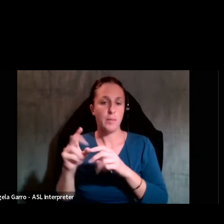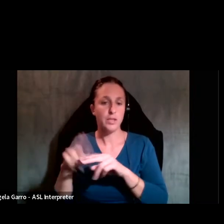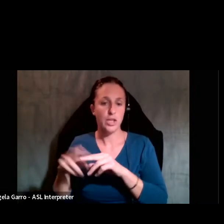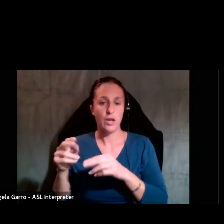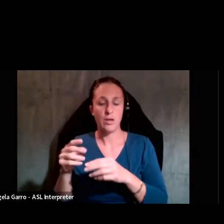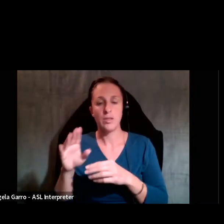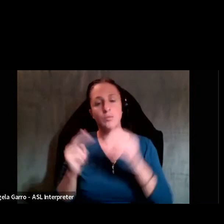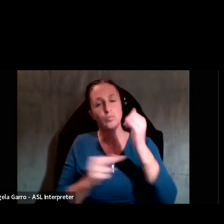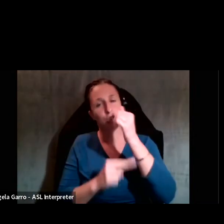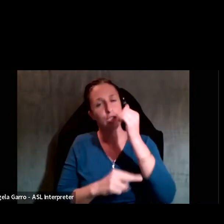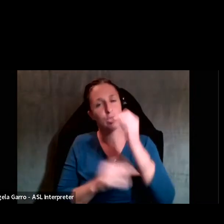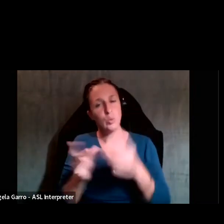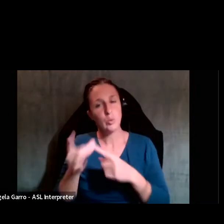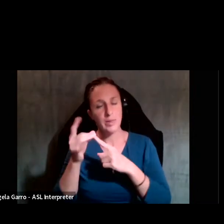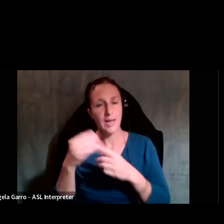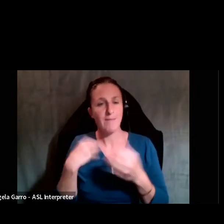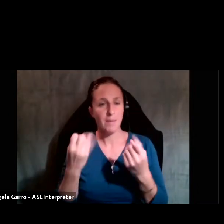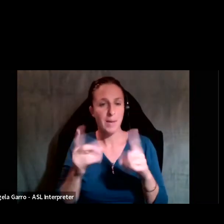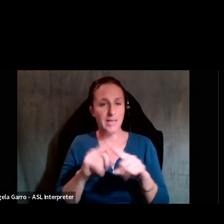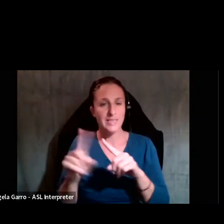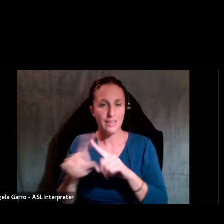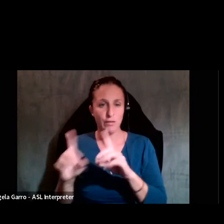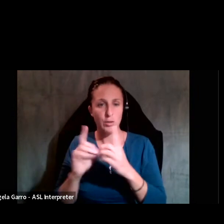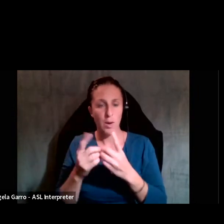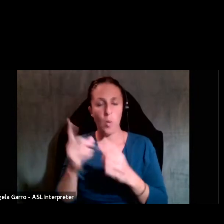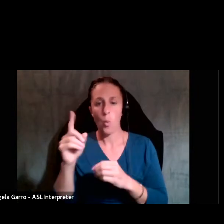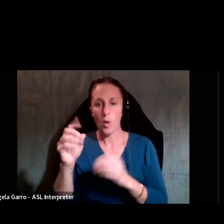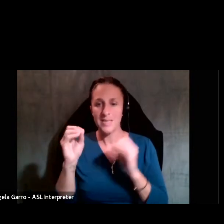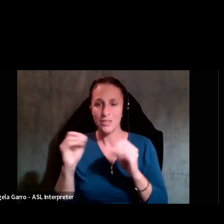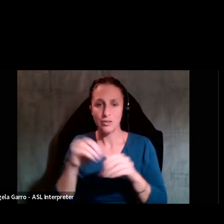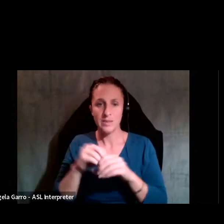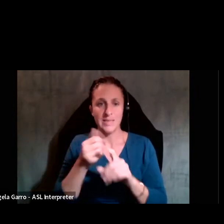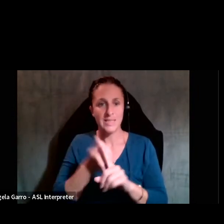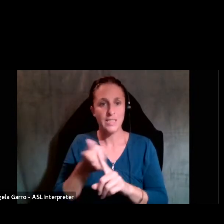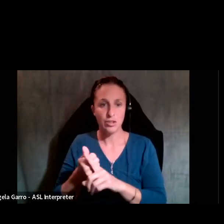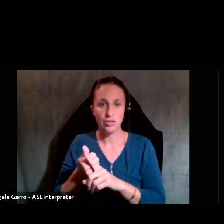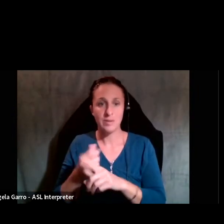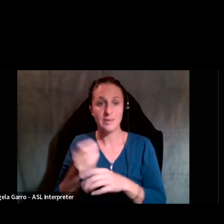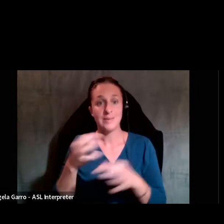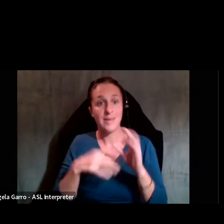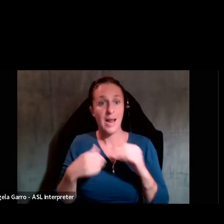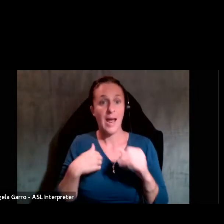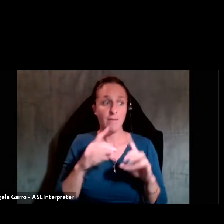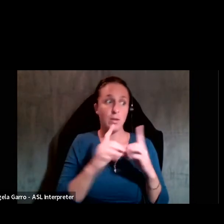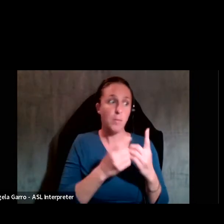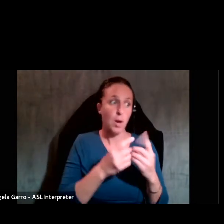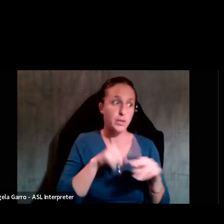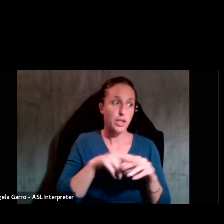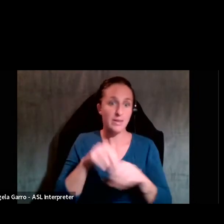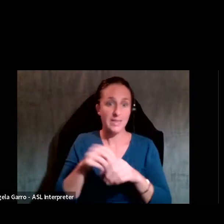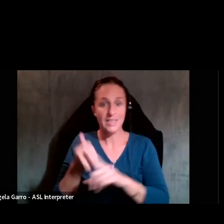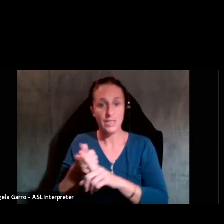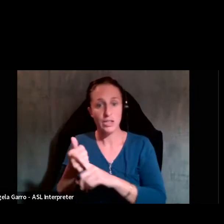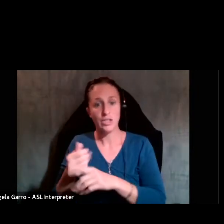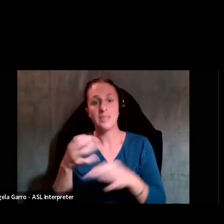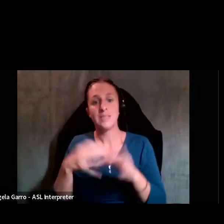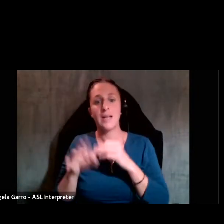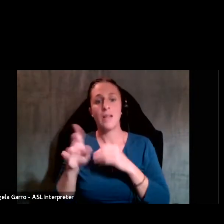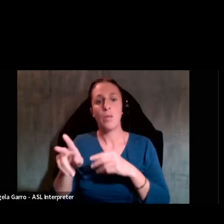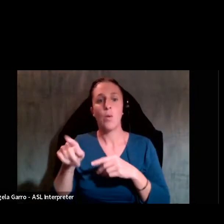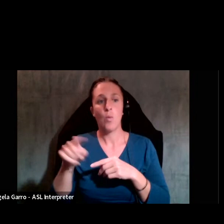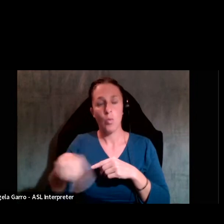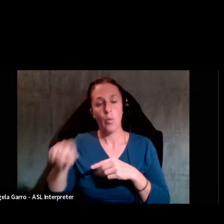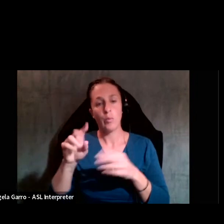has many different departments, but one teacher in each. So instead of having department chairs in each of those subjects, we're going to have one leadership teacher that